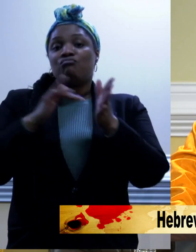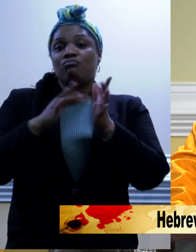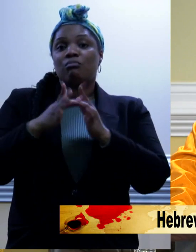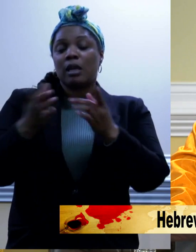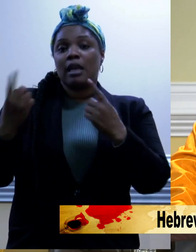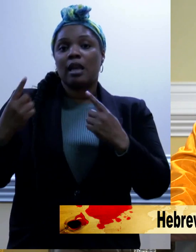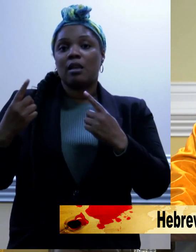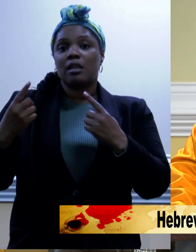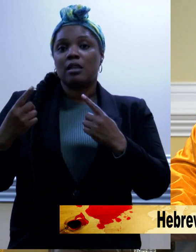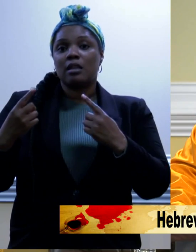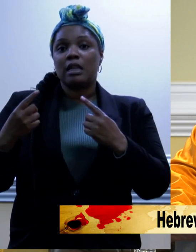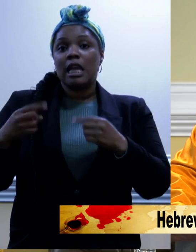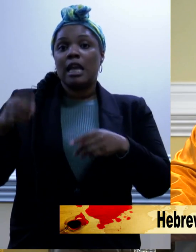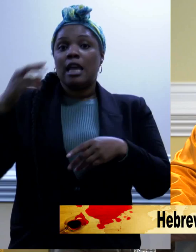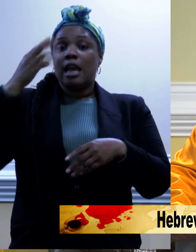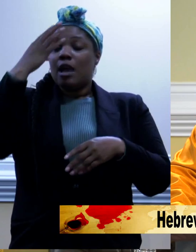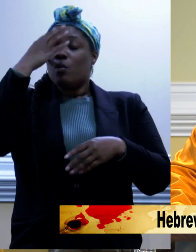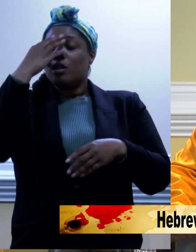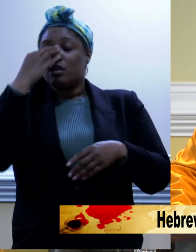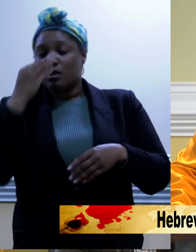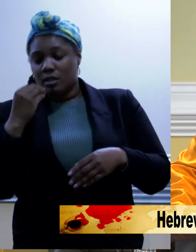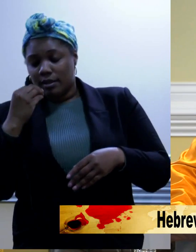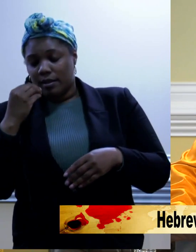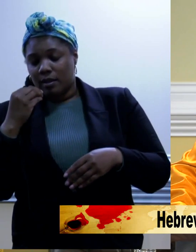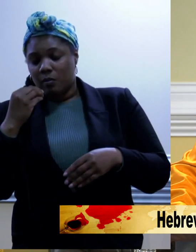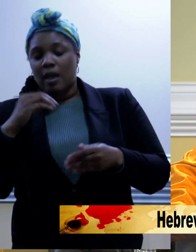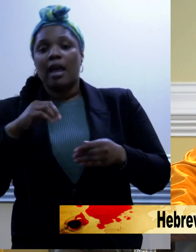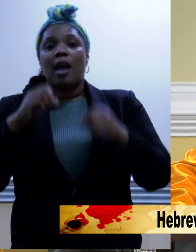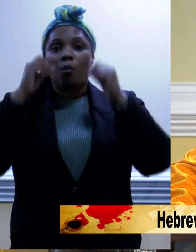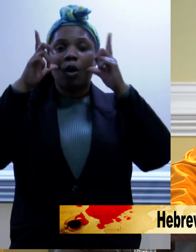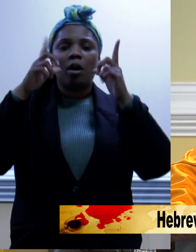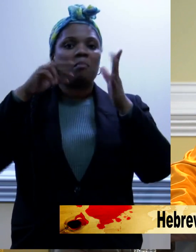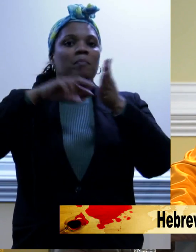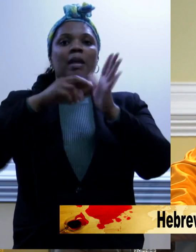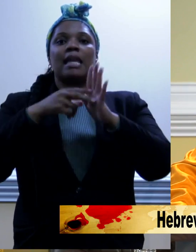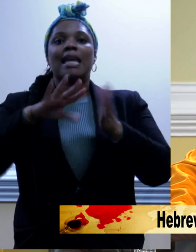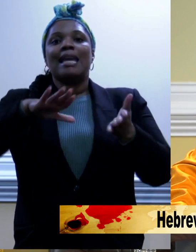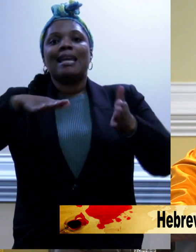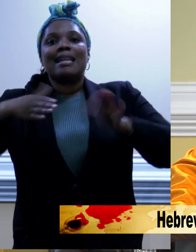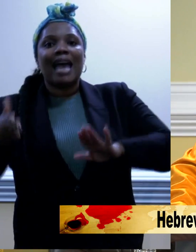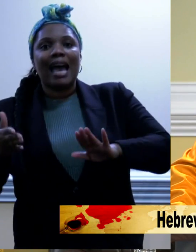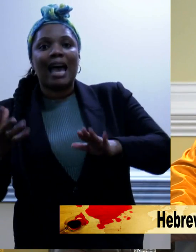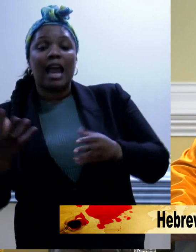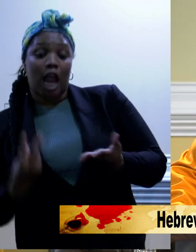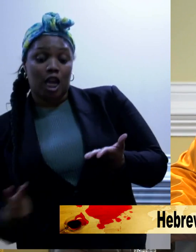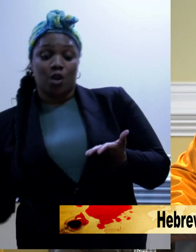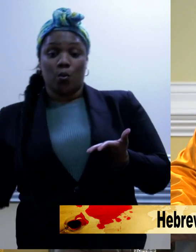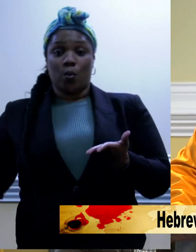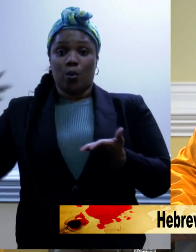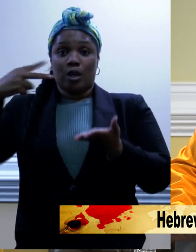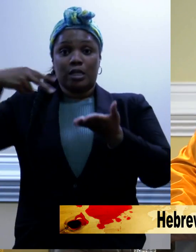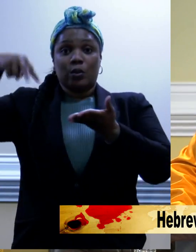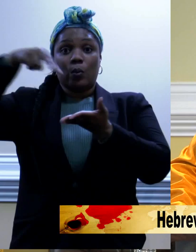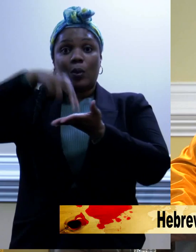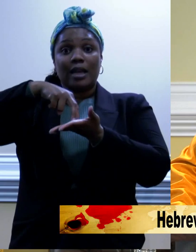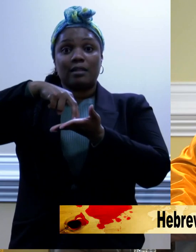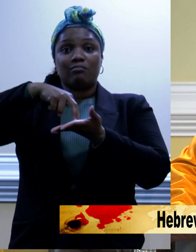he went to sleep and woke up. Don't you know the Bible called the dead sleep more? It's written as sleep more than the word dead in the